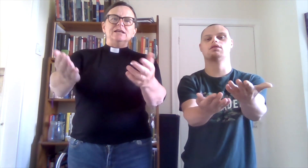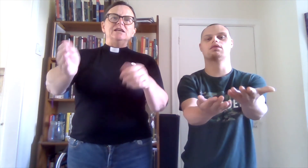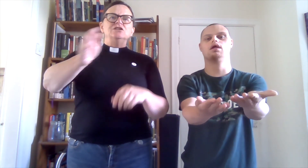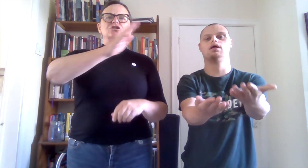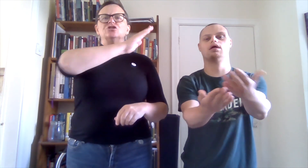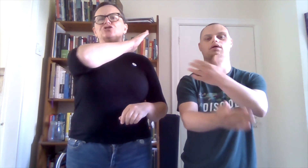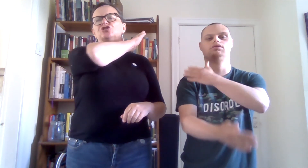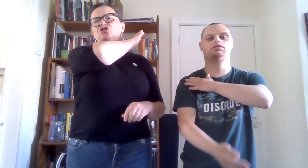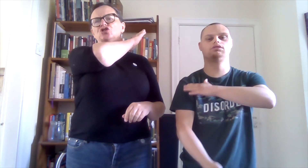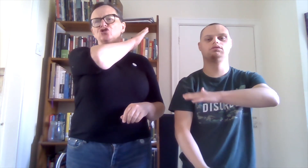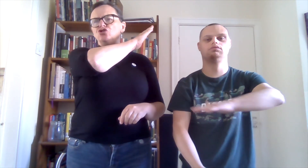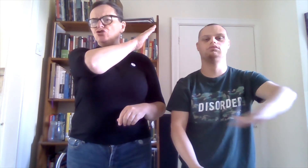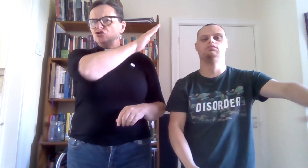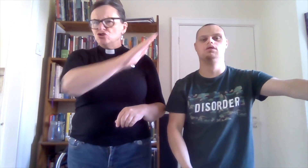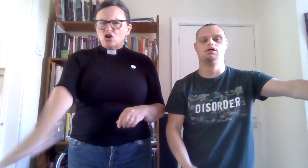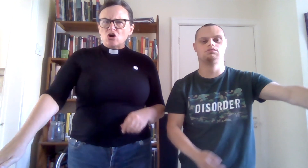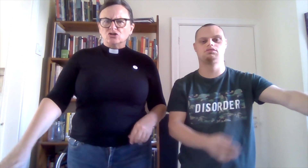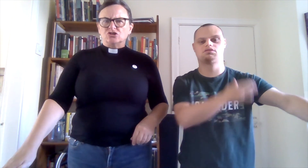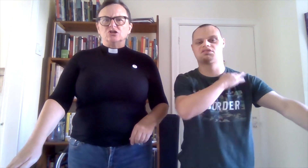Lead us not